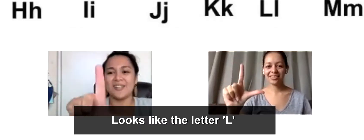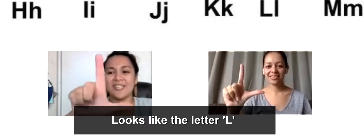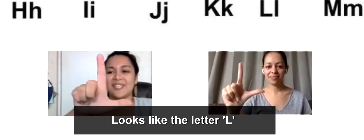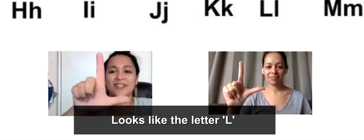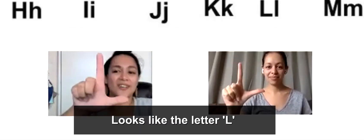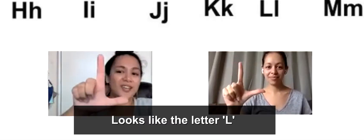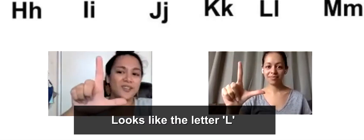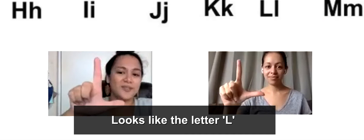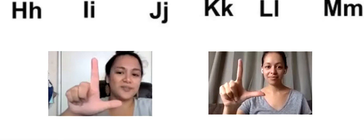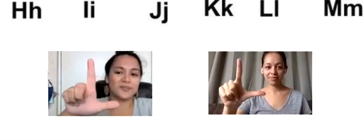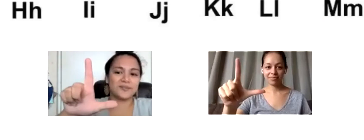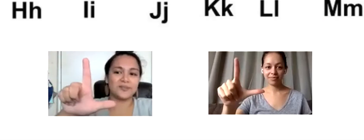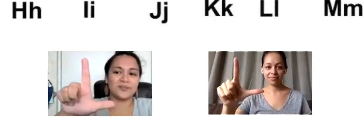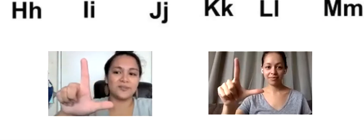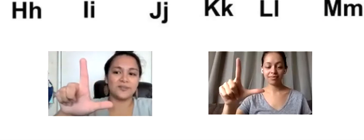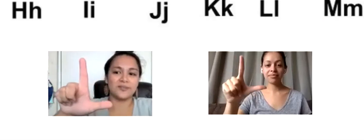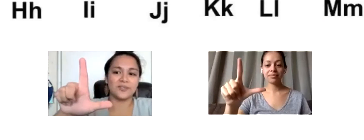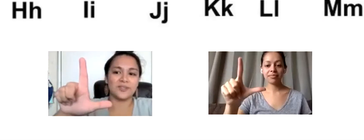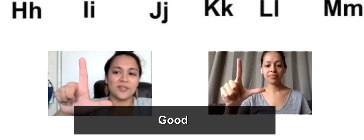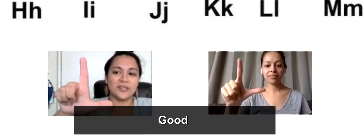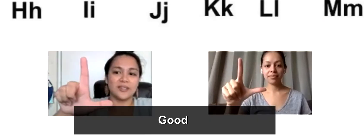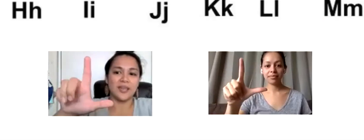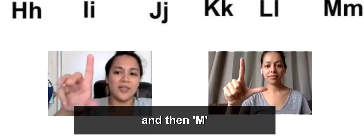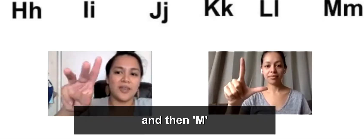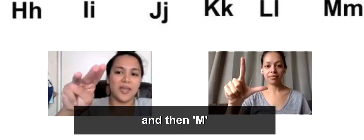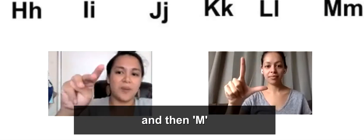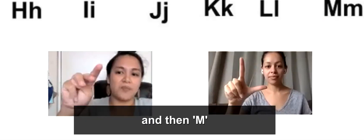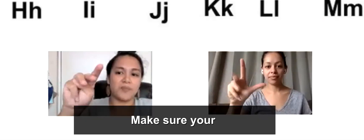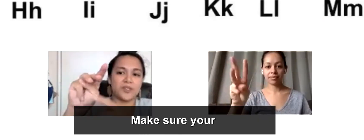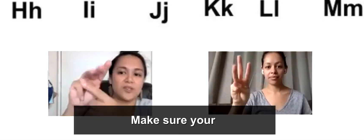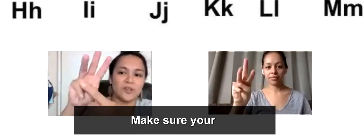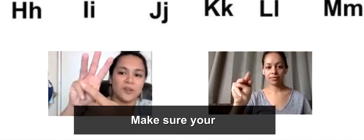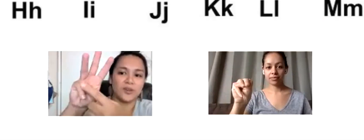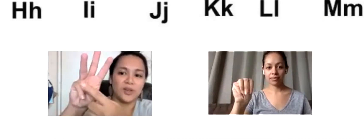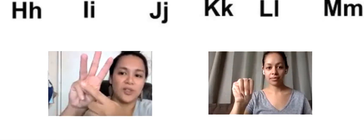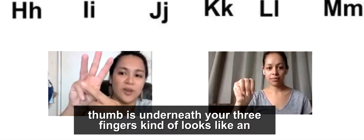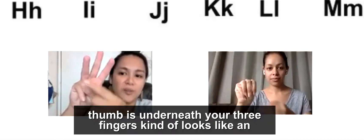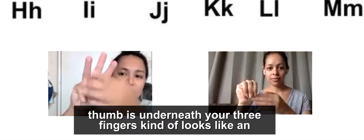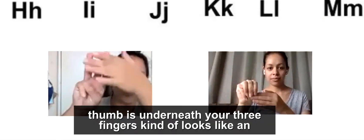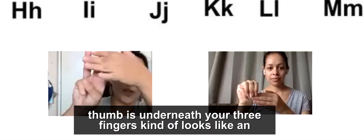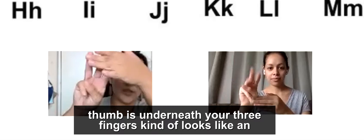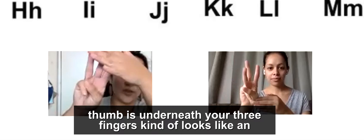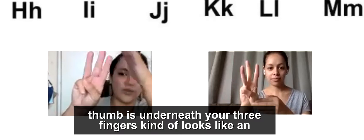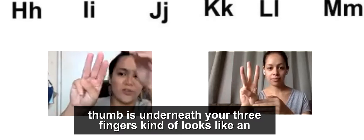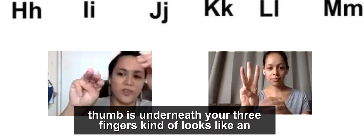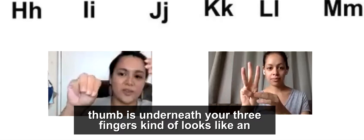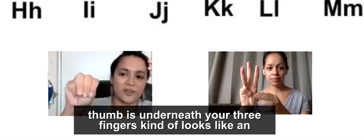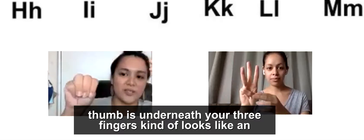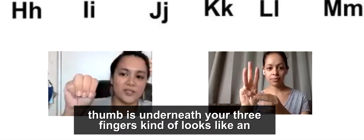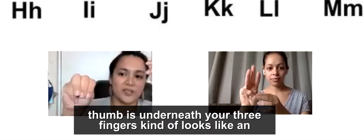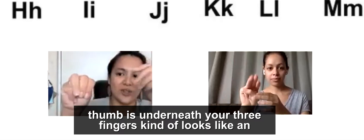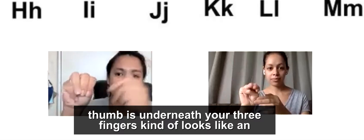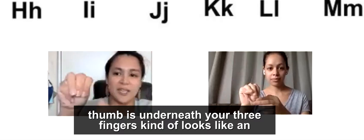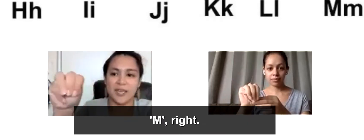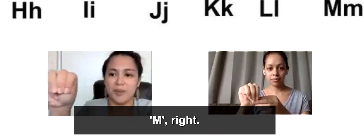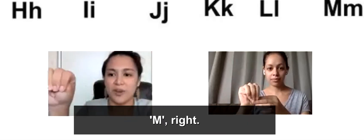L looks like the letter L. Good. And then M. Make sure your thumb is underneath your 3 fingers.